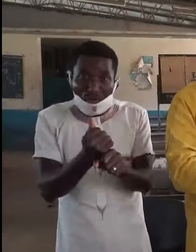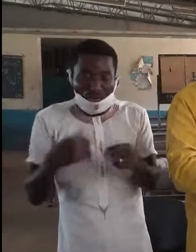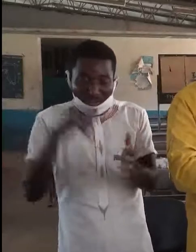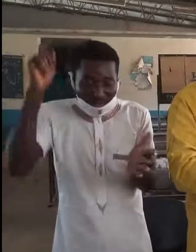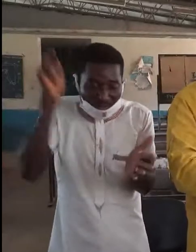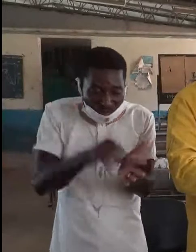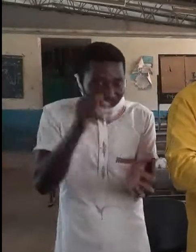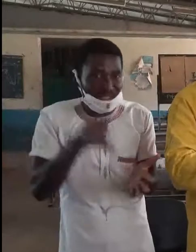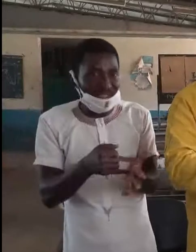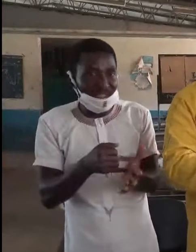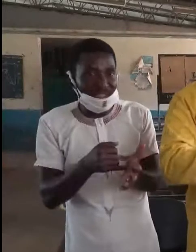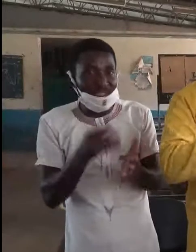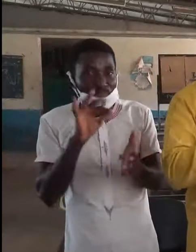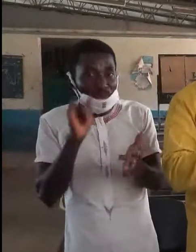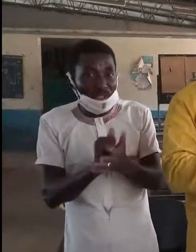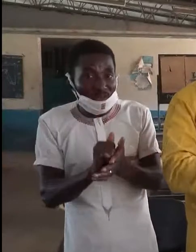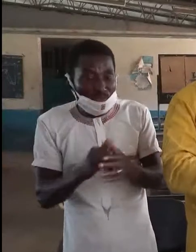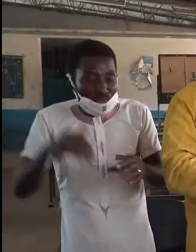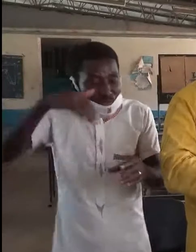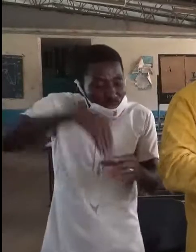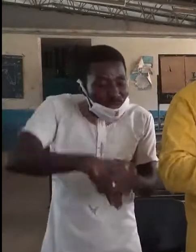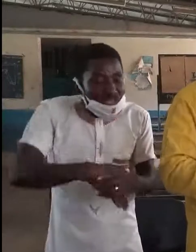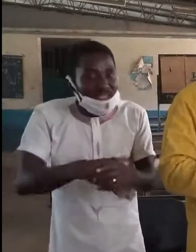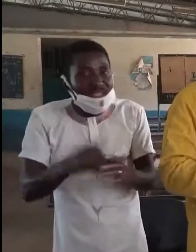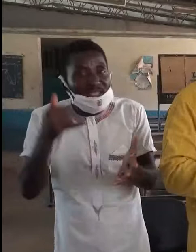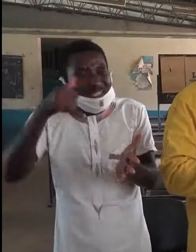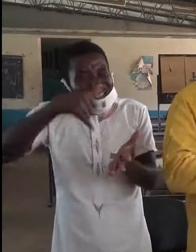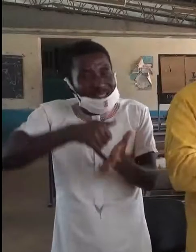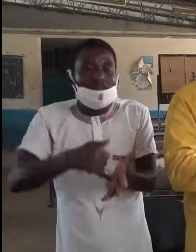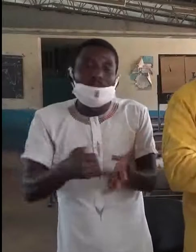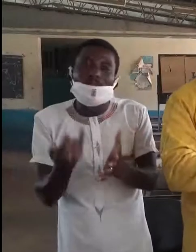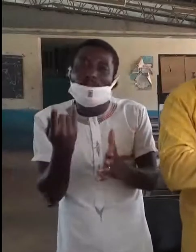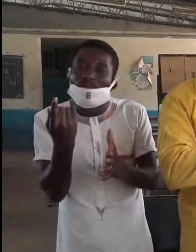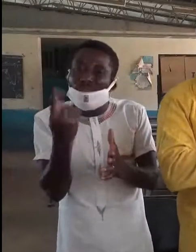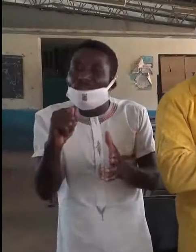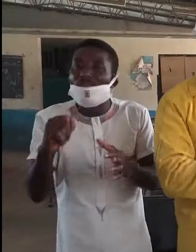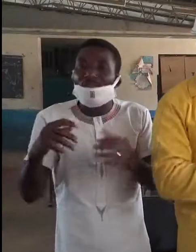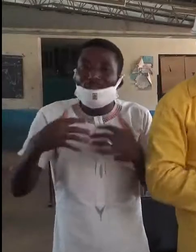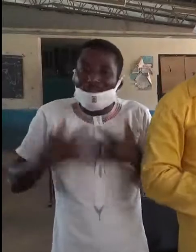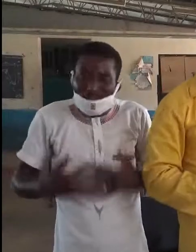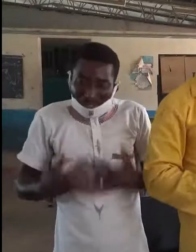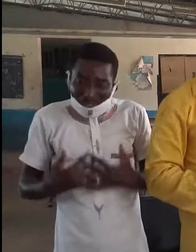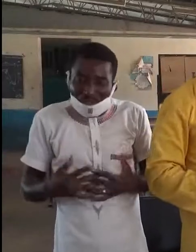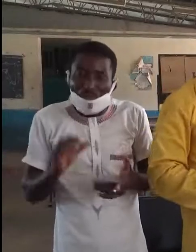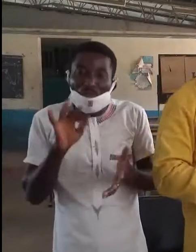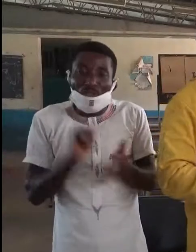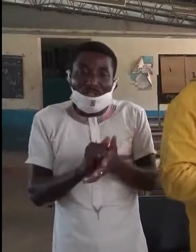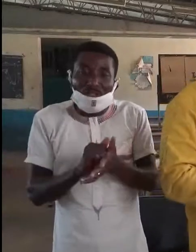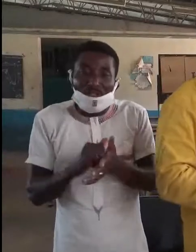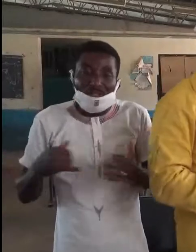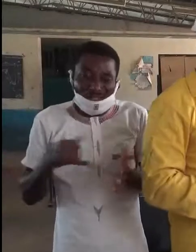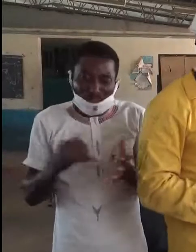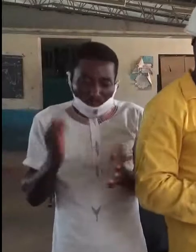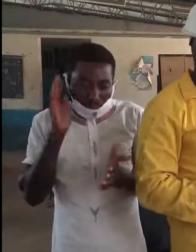drill, thereby chiseling the workpiece out to bring out the shape we require.